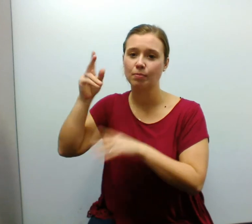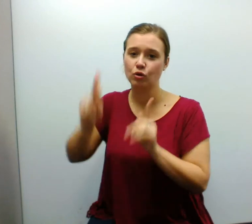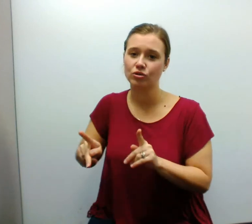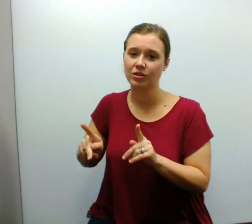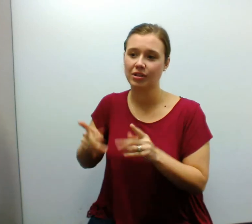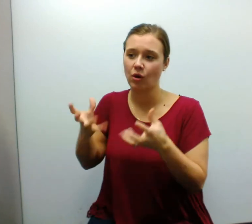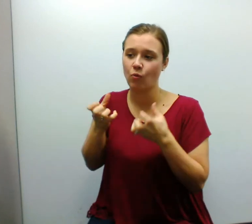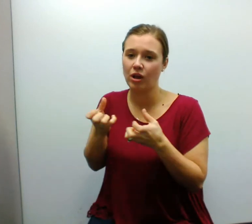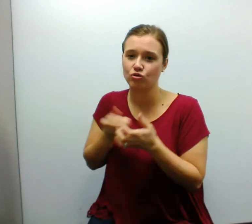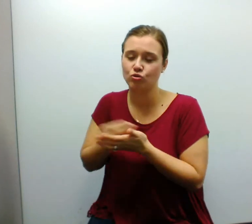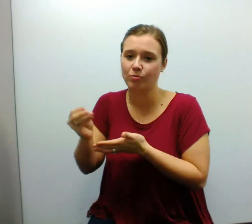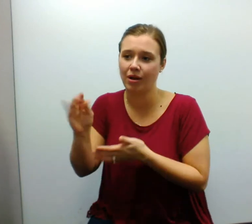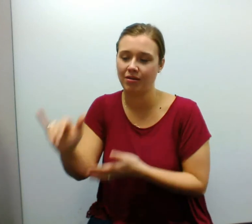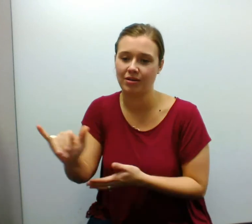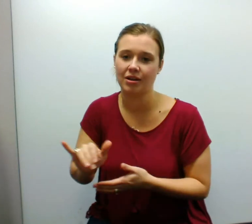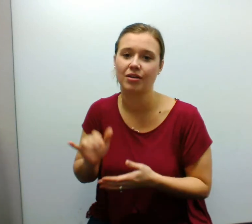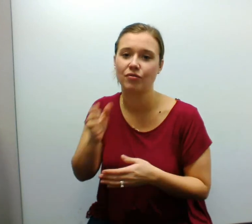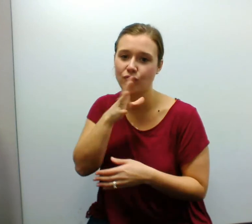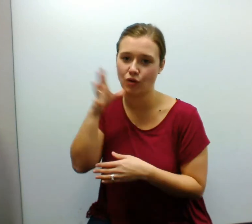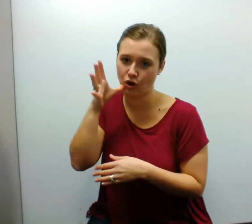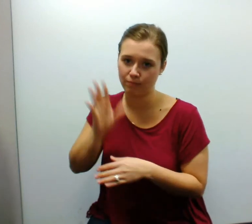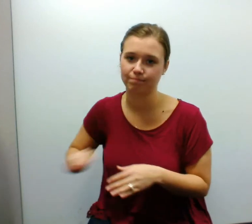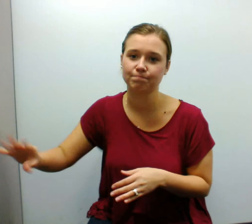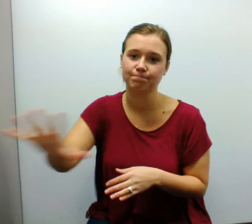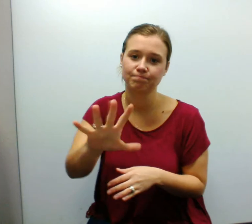Selection 10.8, We're Related.